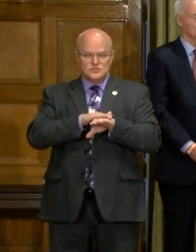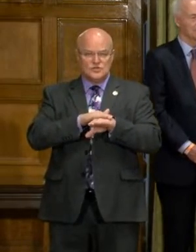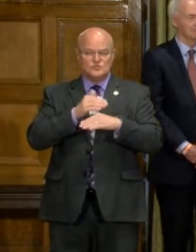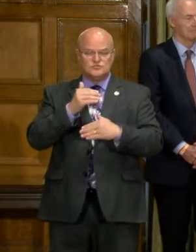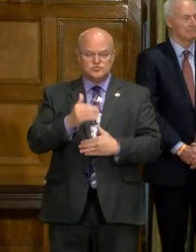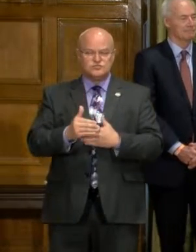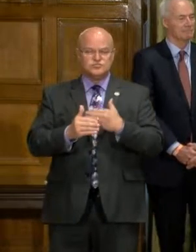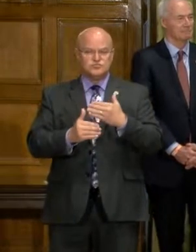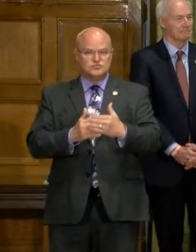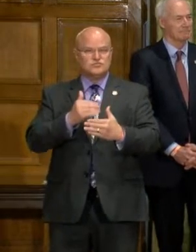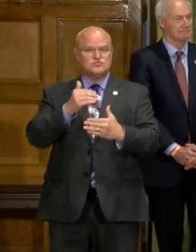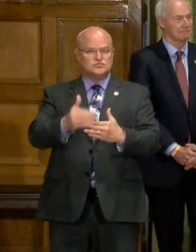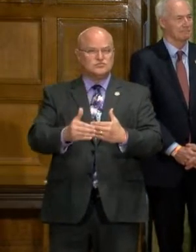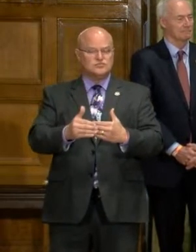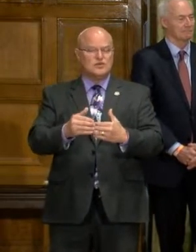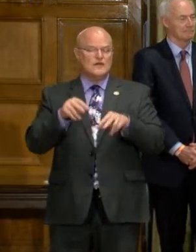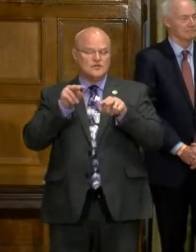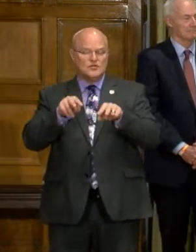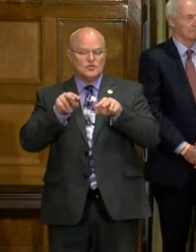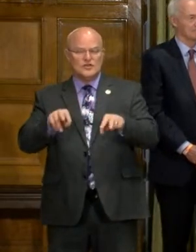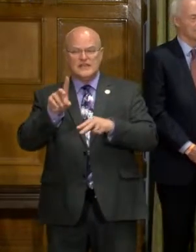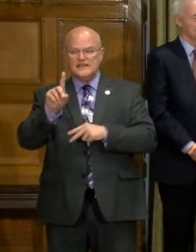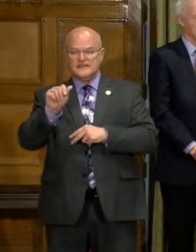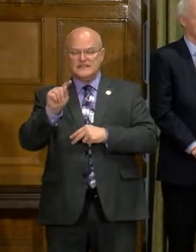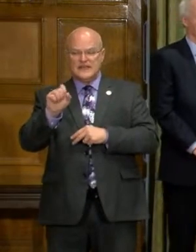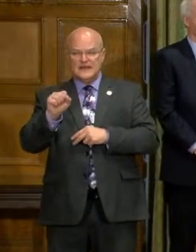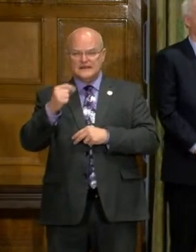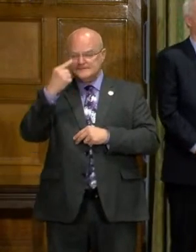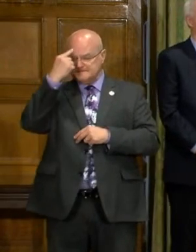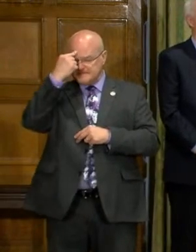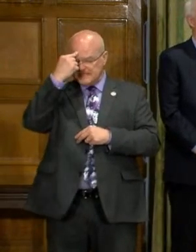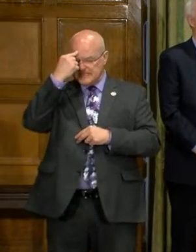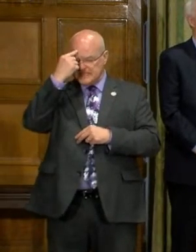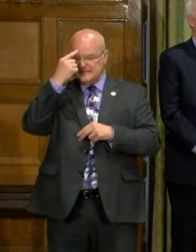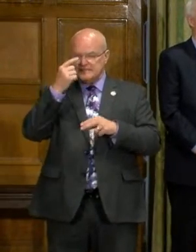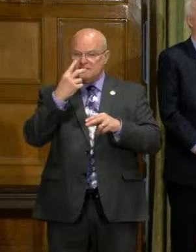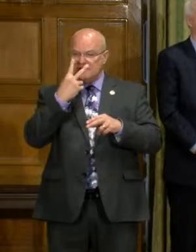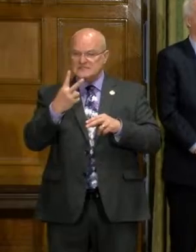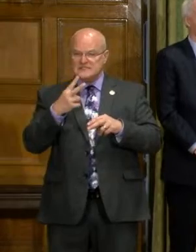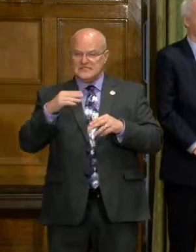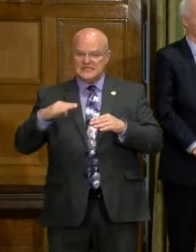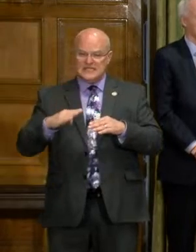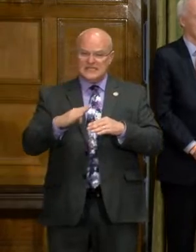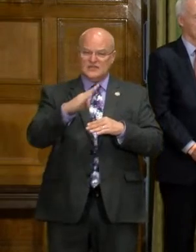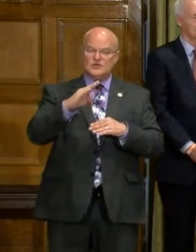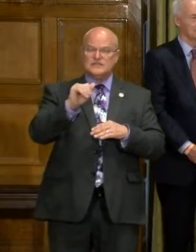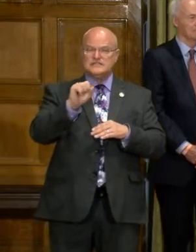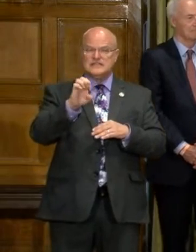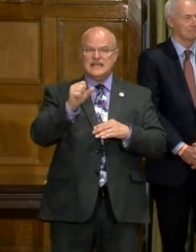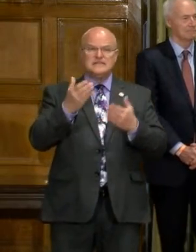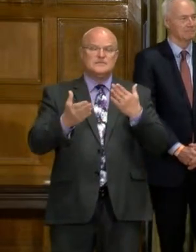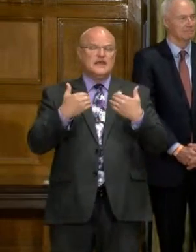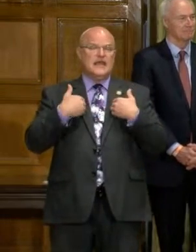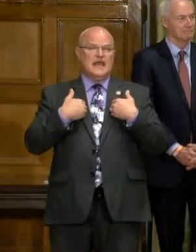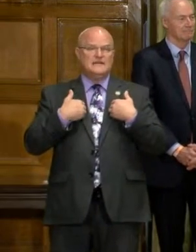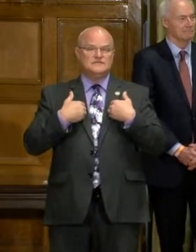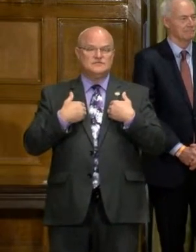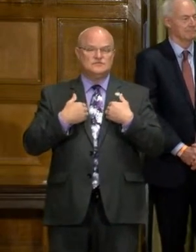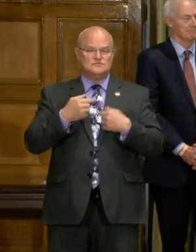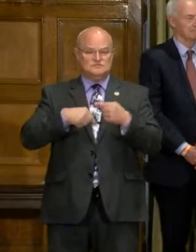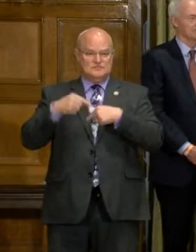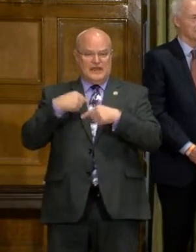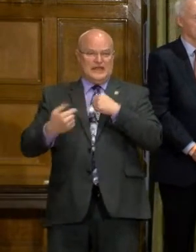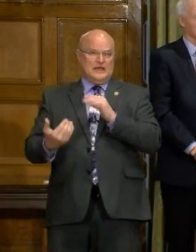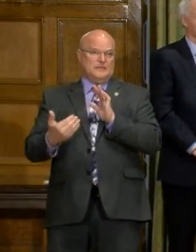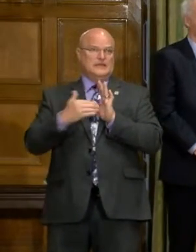that will have to be driven by the data, and we'll have to do it thoughtfully. If we start to see an increase in cases, we may have to reverse some